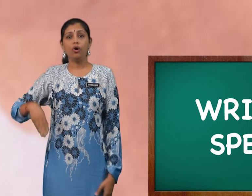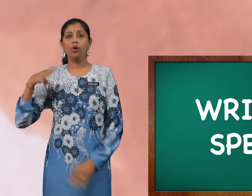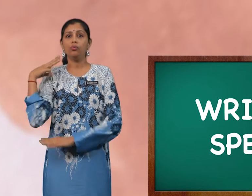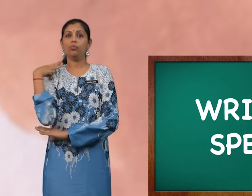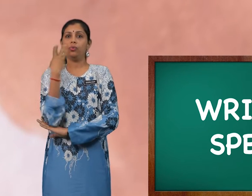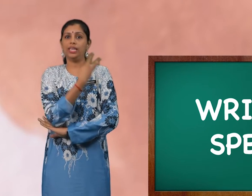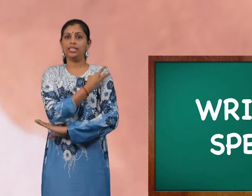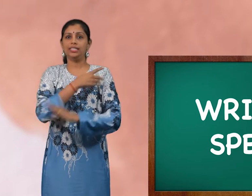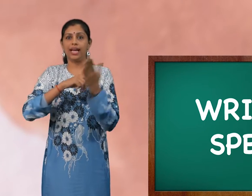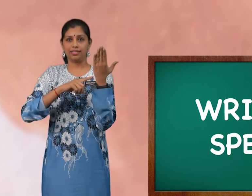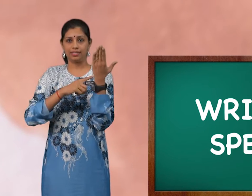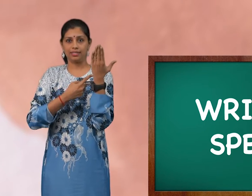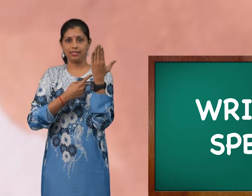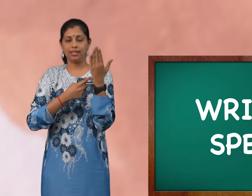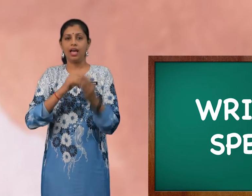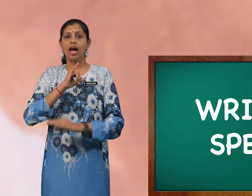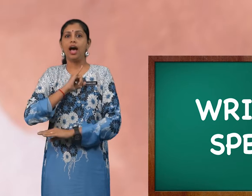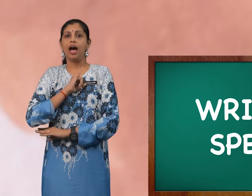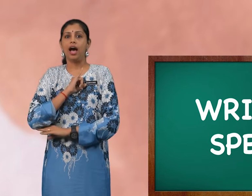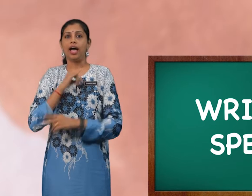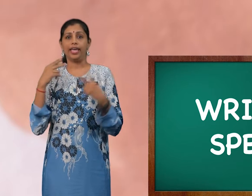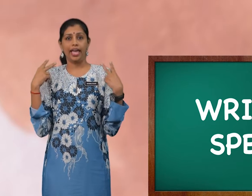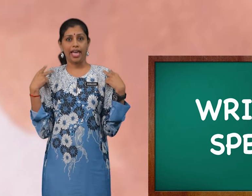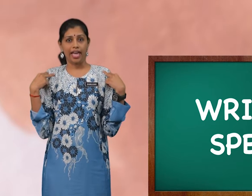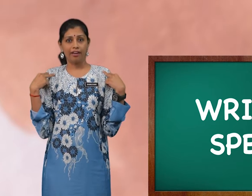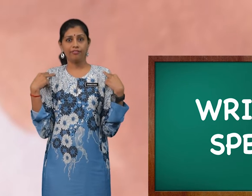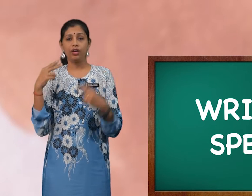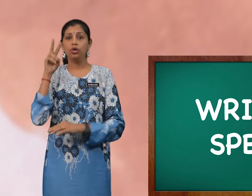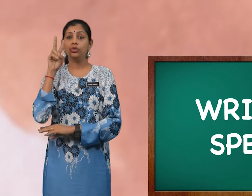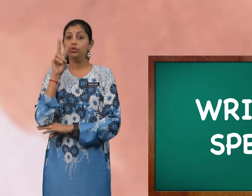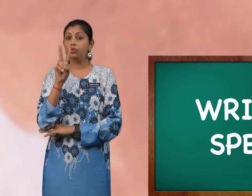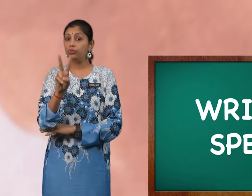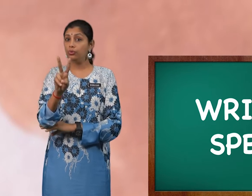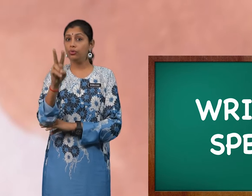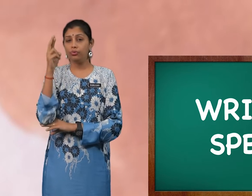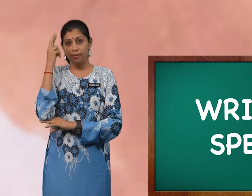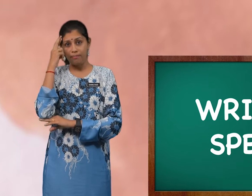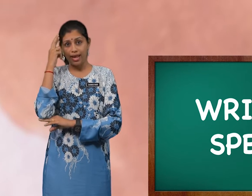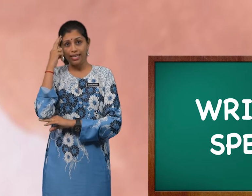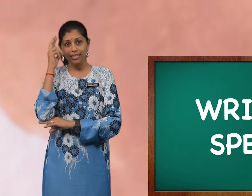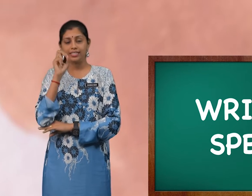Before we start, I have two reminders